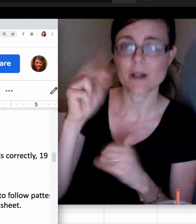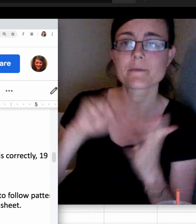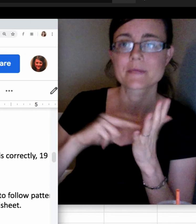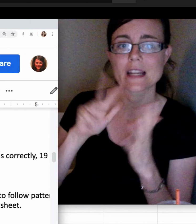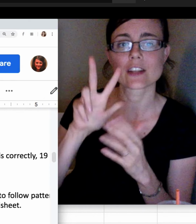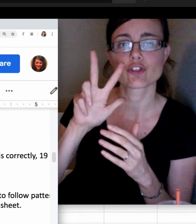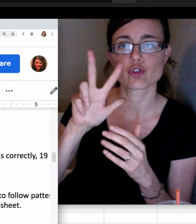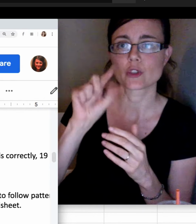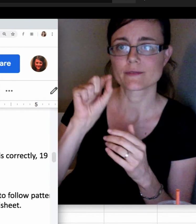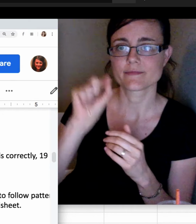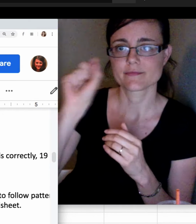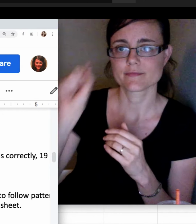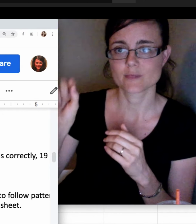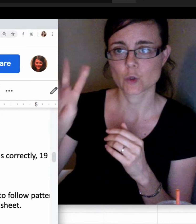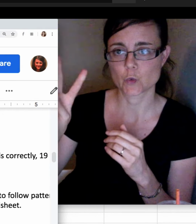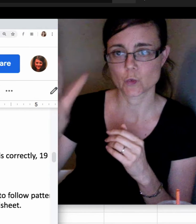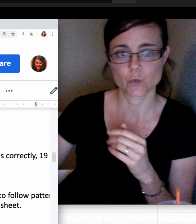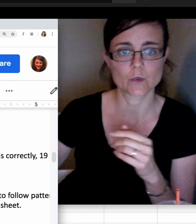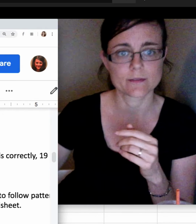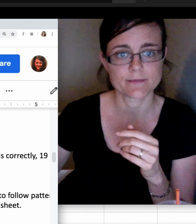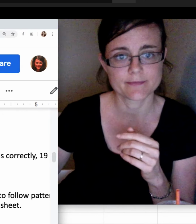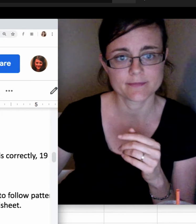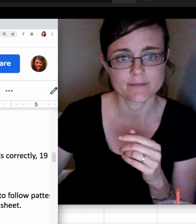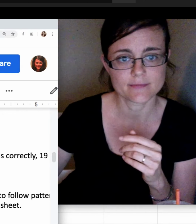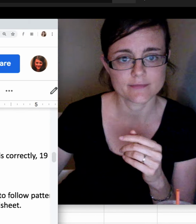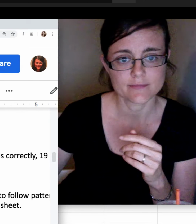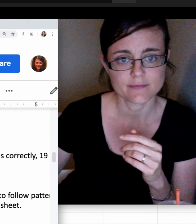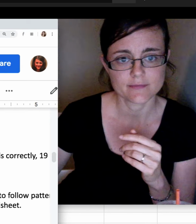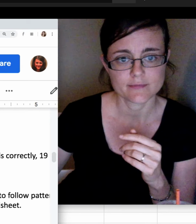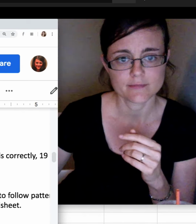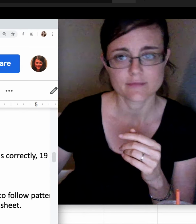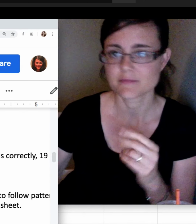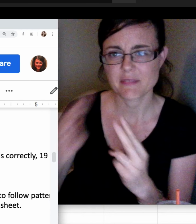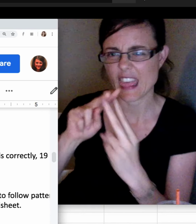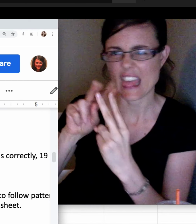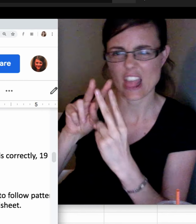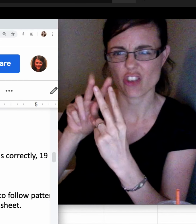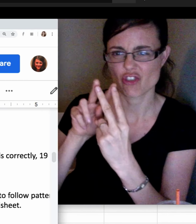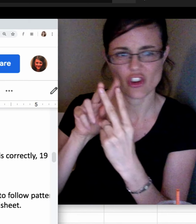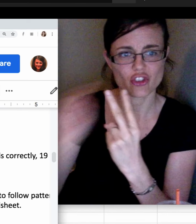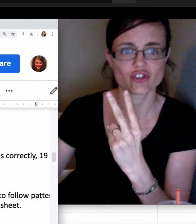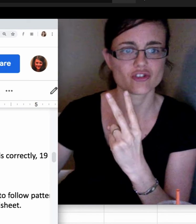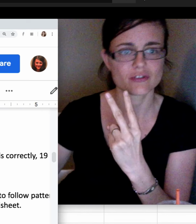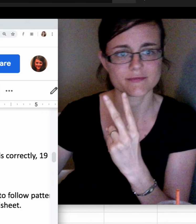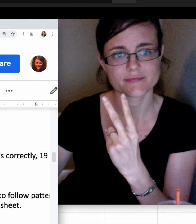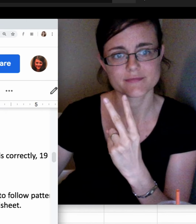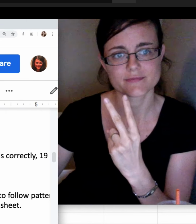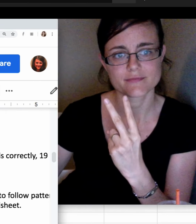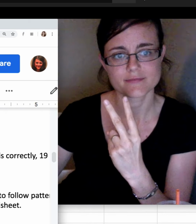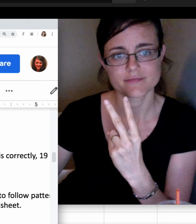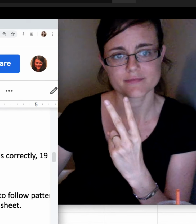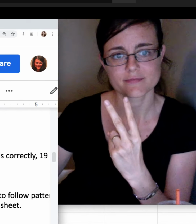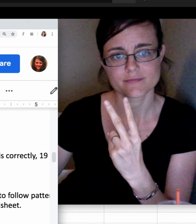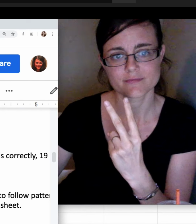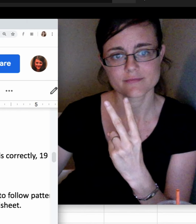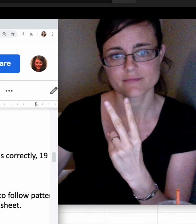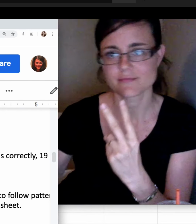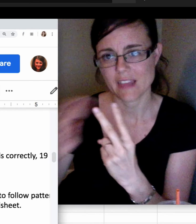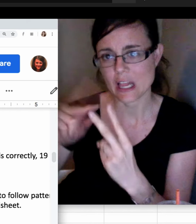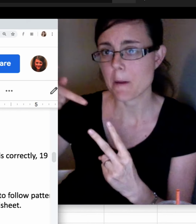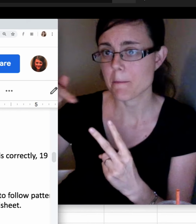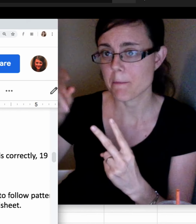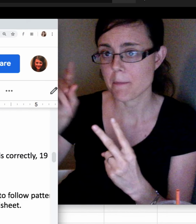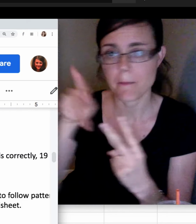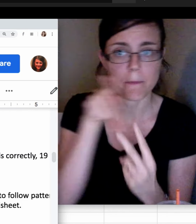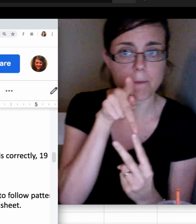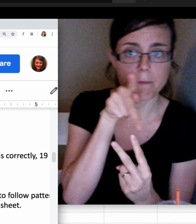Now we're going to talk about 3 squared. So 3 caret 2. Or you could